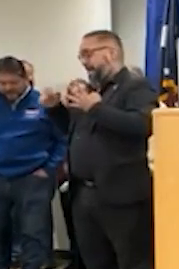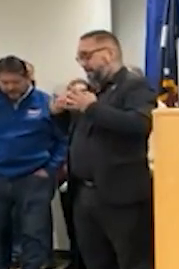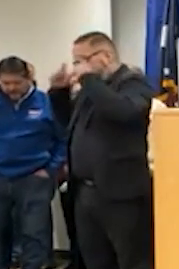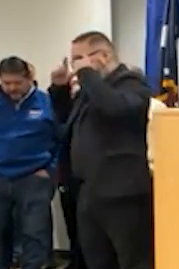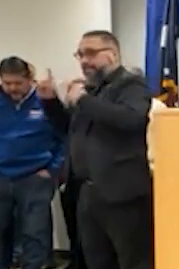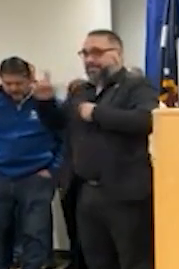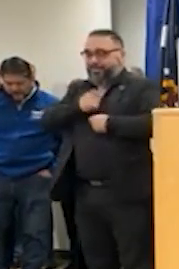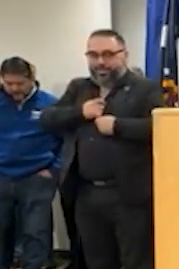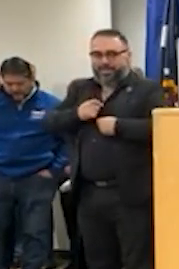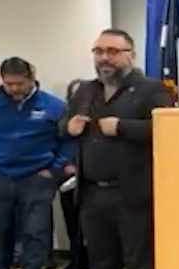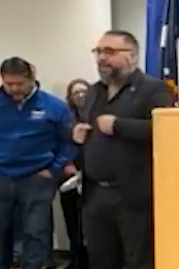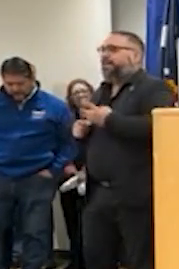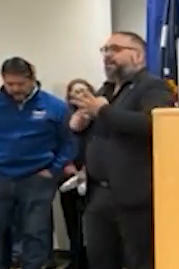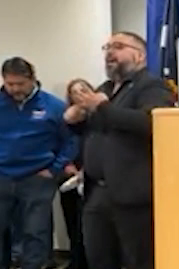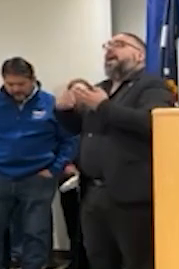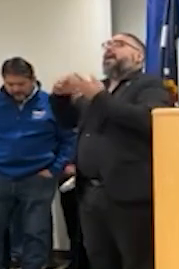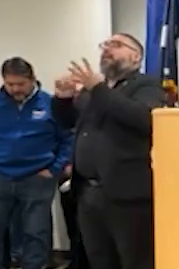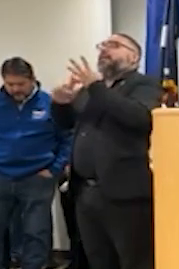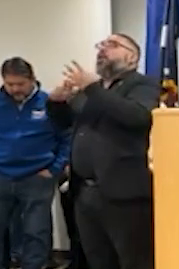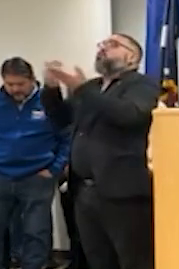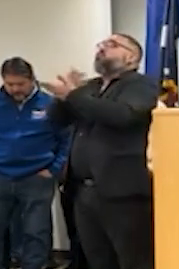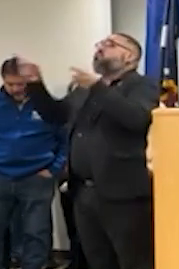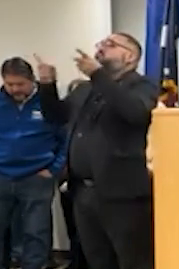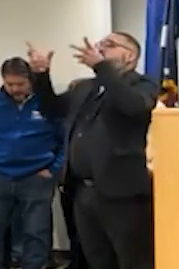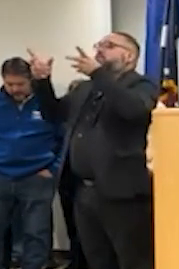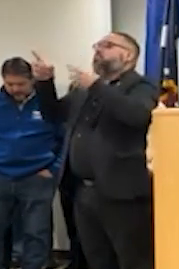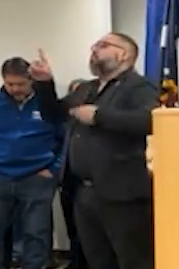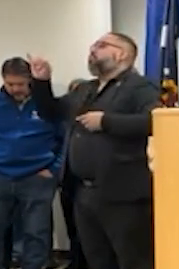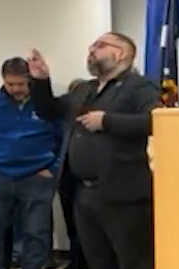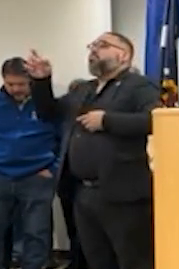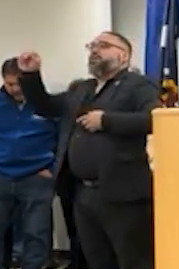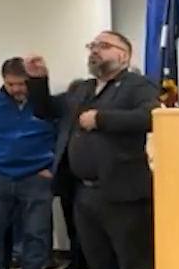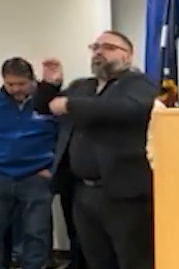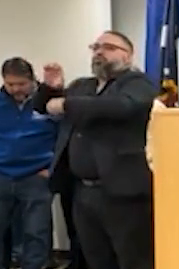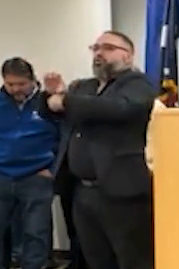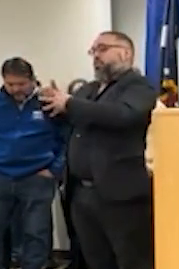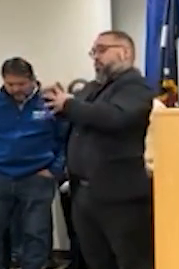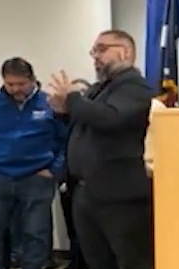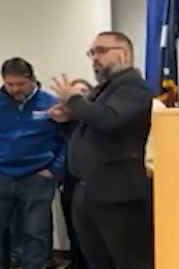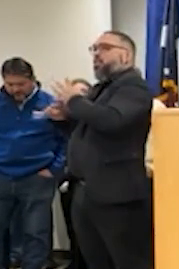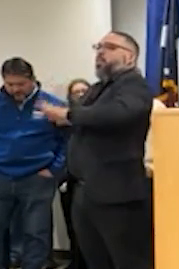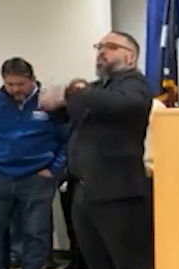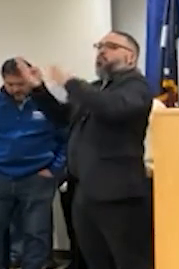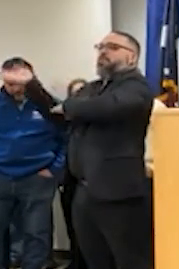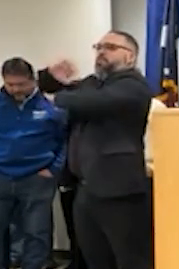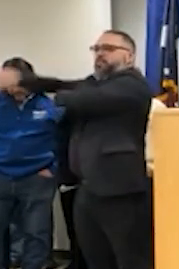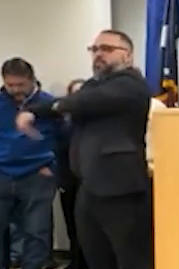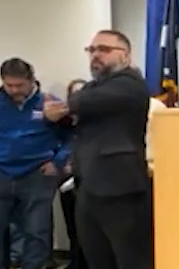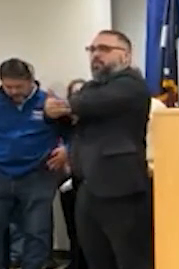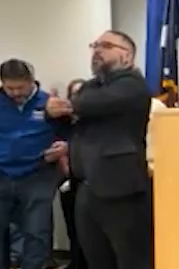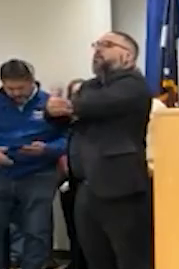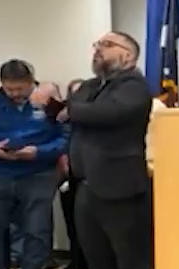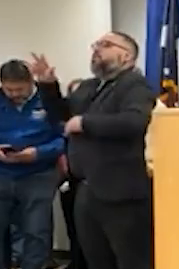sorry, New Direction Church. Those partners are key 24 hours a day,